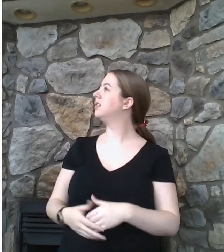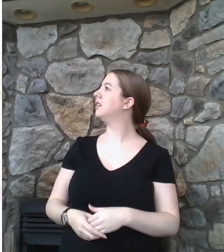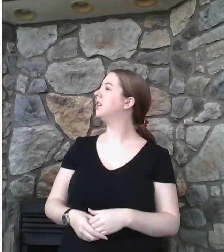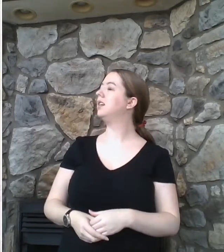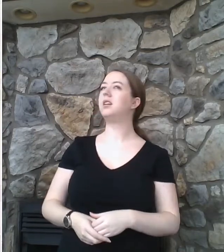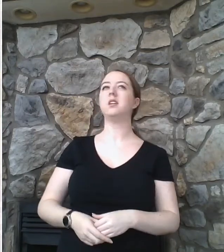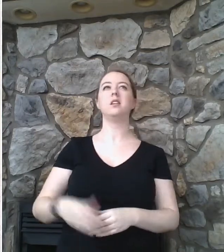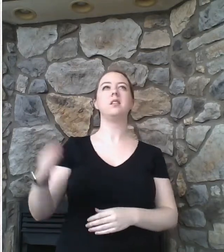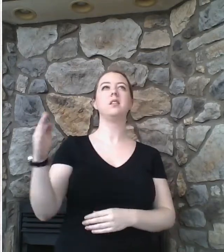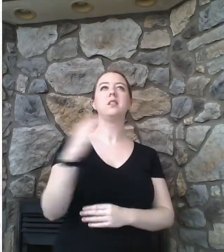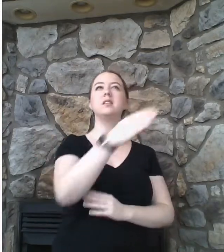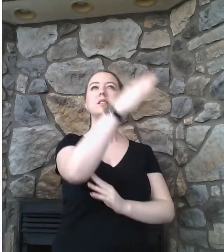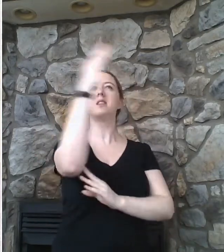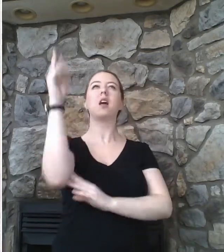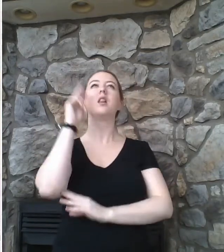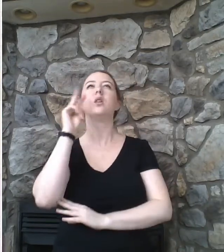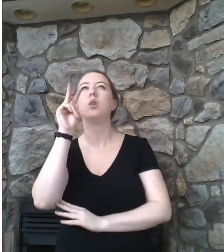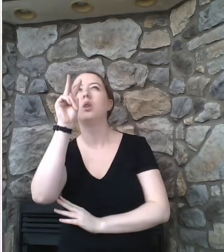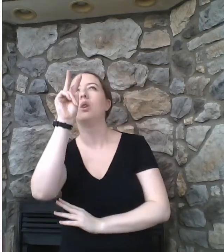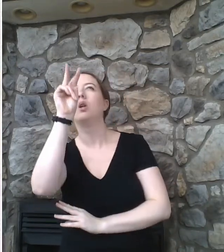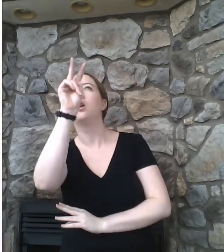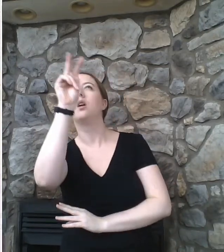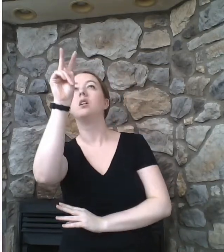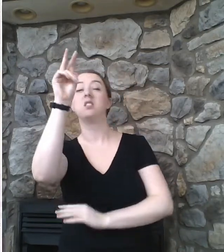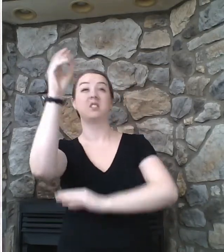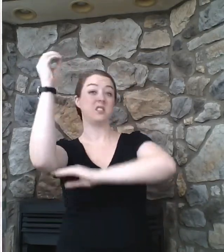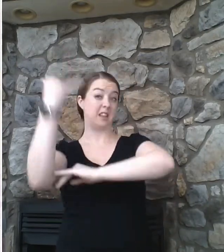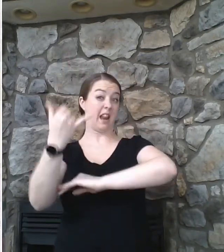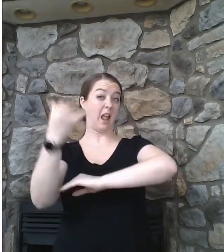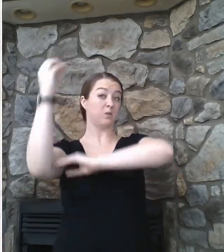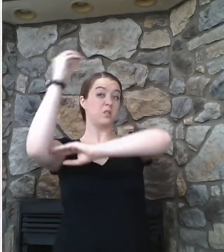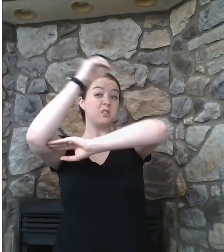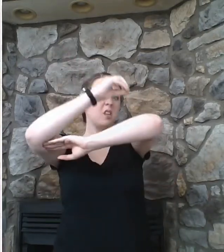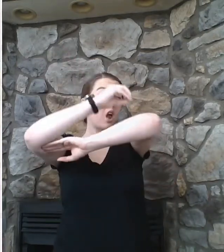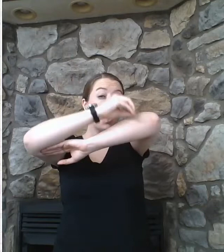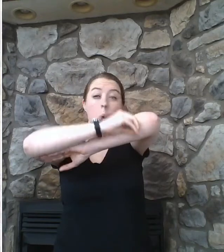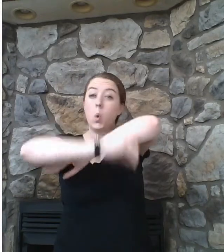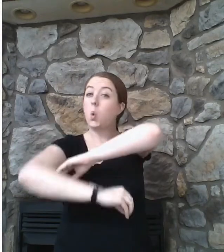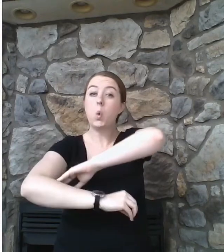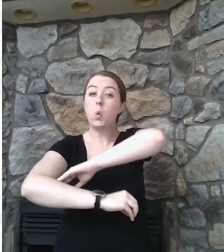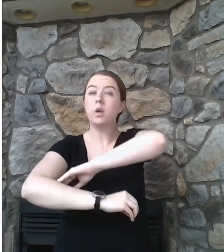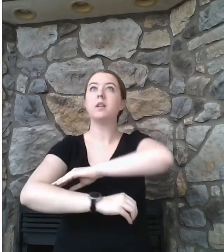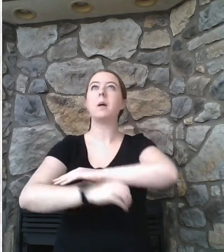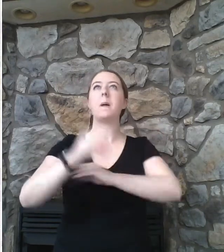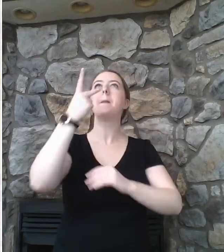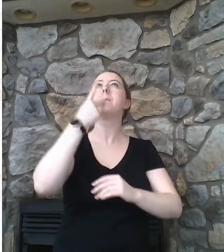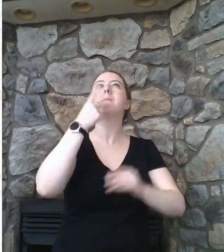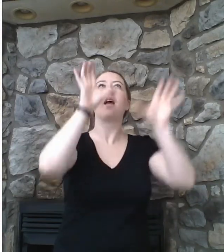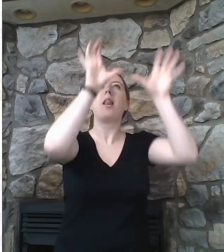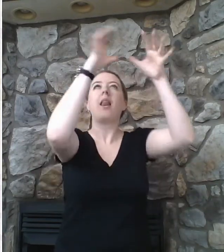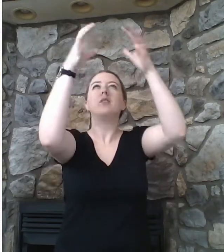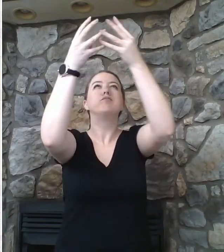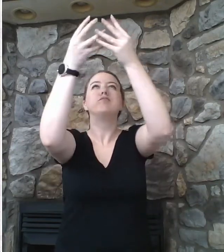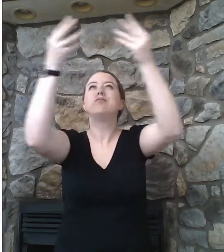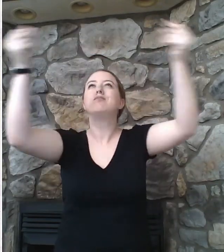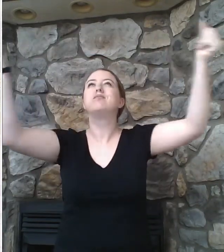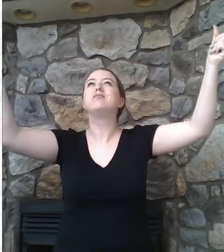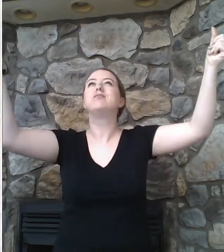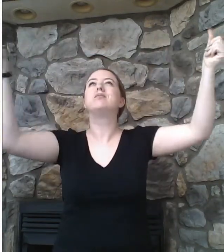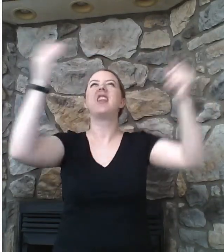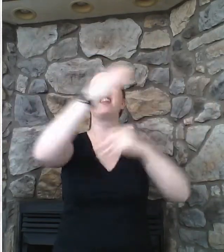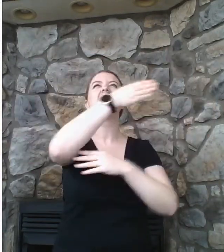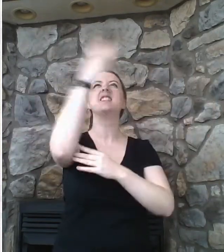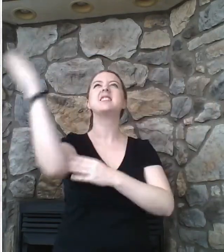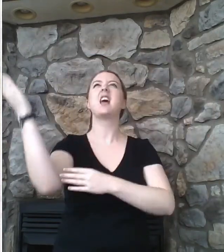He looked out at the sky. The sun was gone completely. The lovely pink clouds had disappeared. The sky